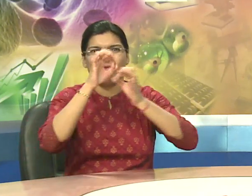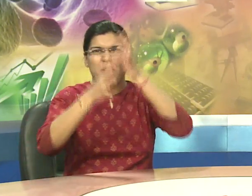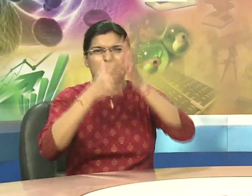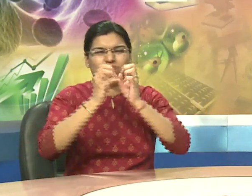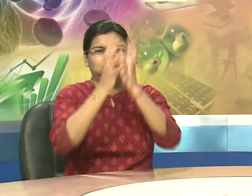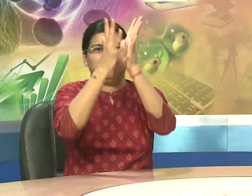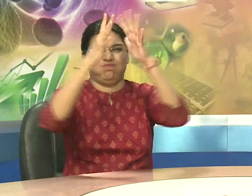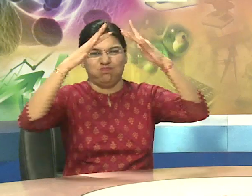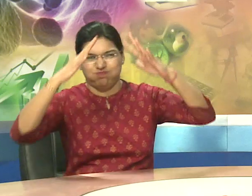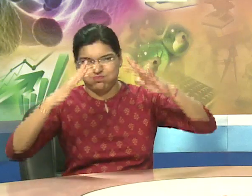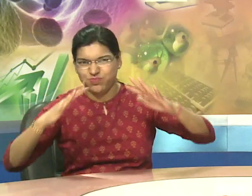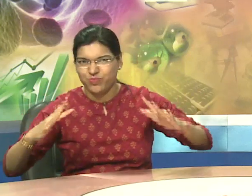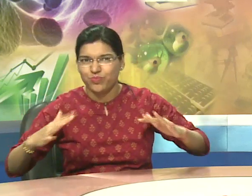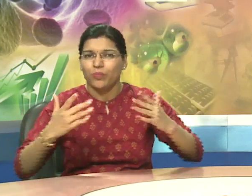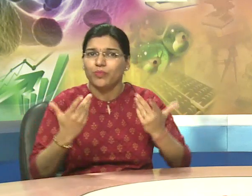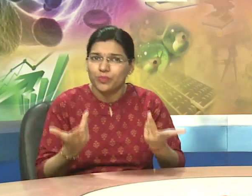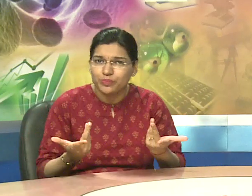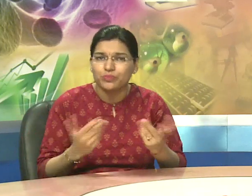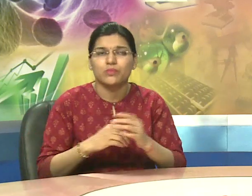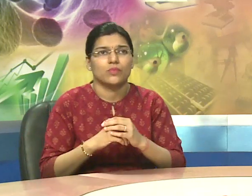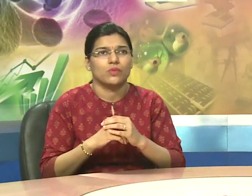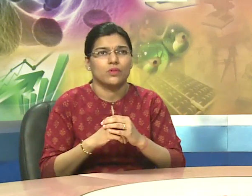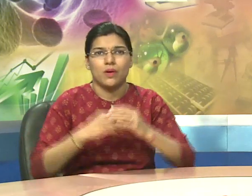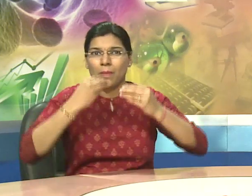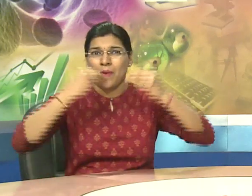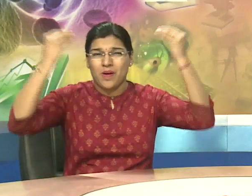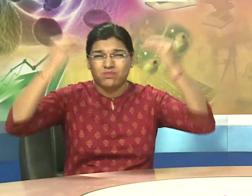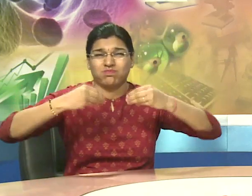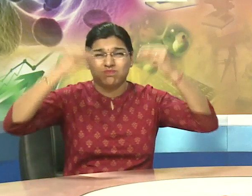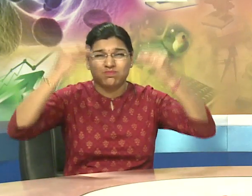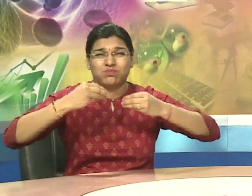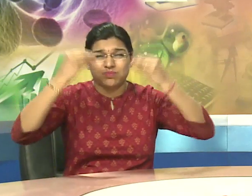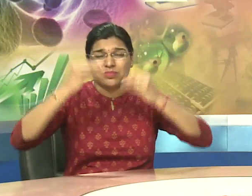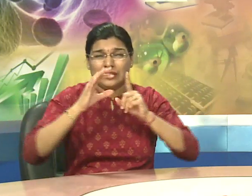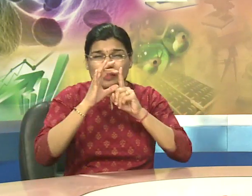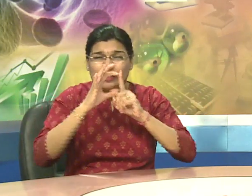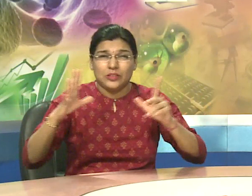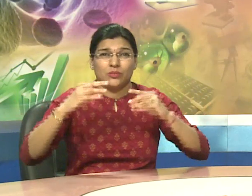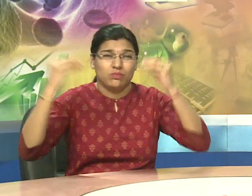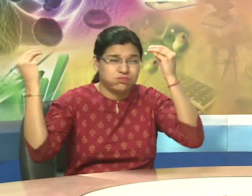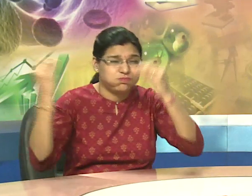earthquake, volcano eruption, heavy rainfall,